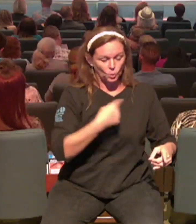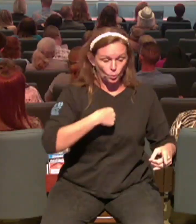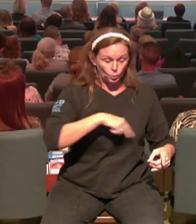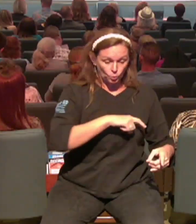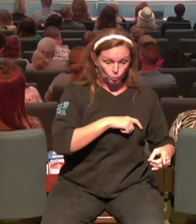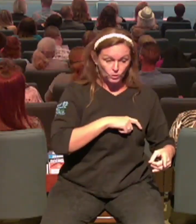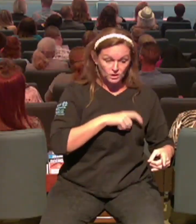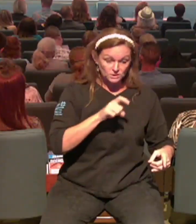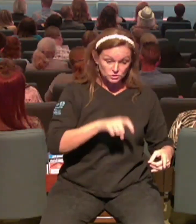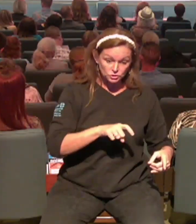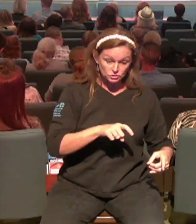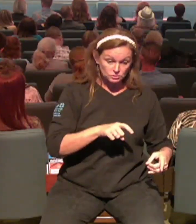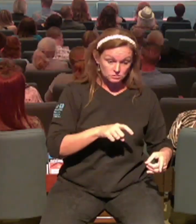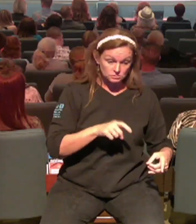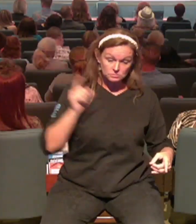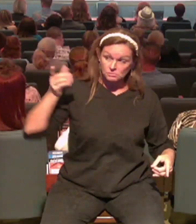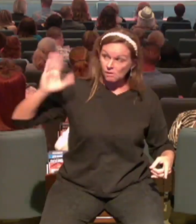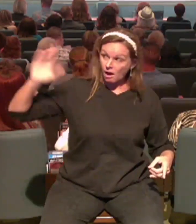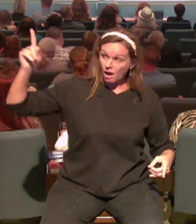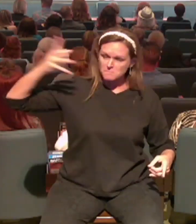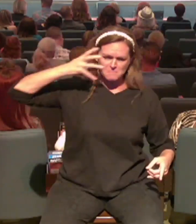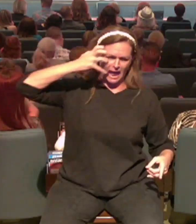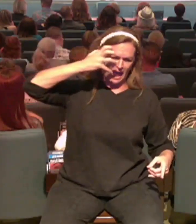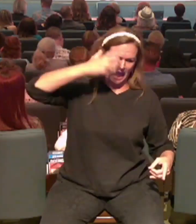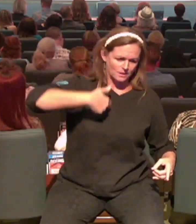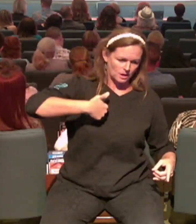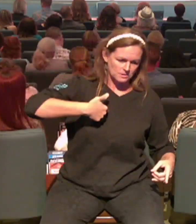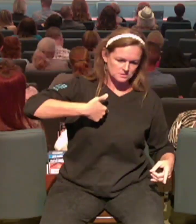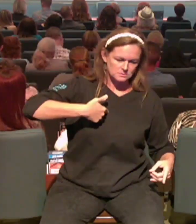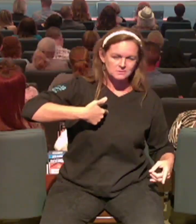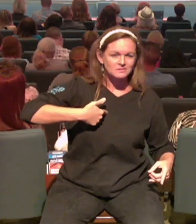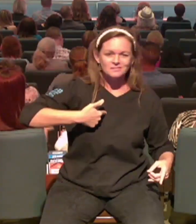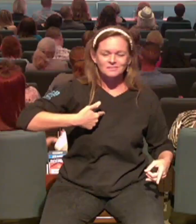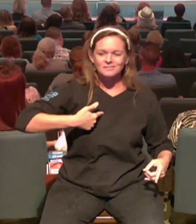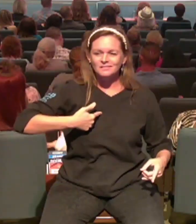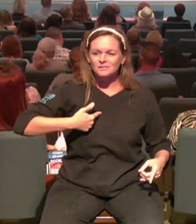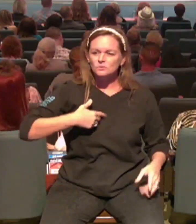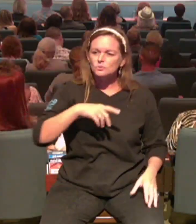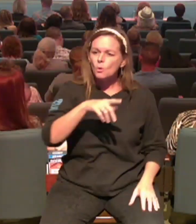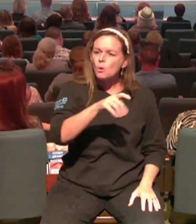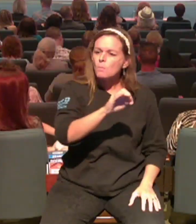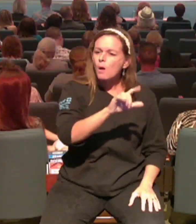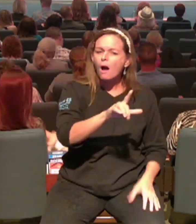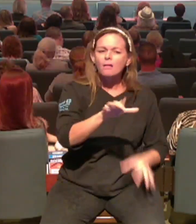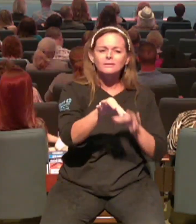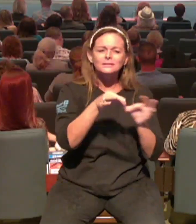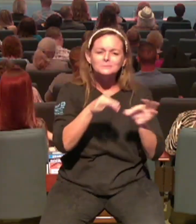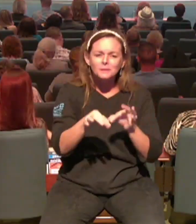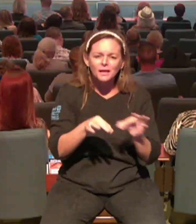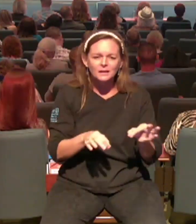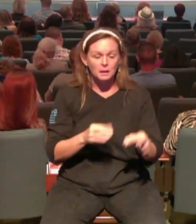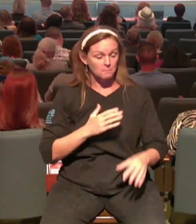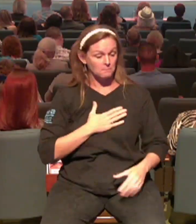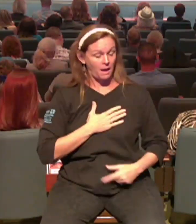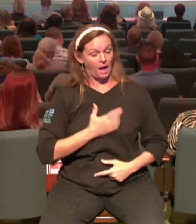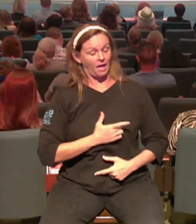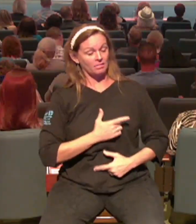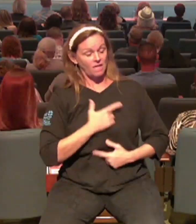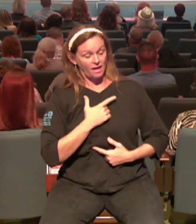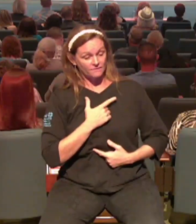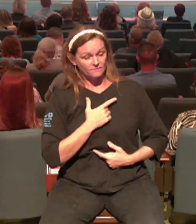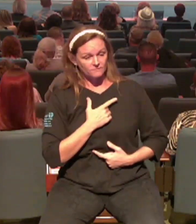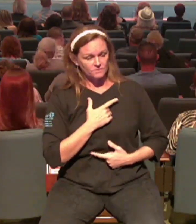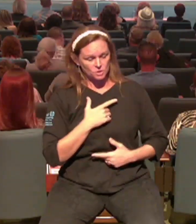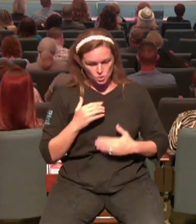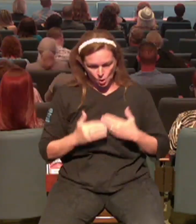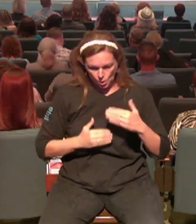God's anger just like everybody else. What Paul's saying is we were heading down a path. There was a course of my life that was going down,